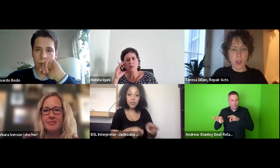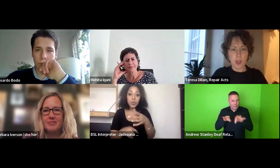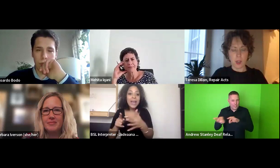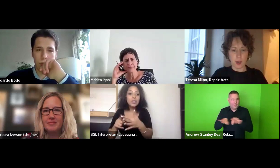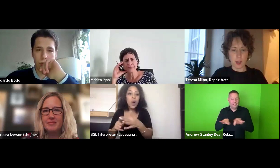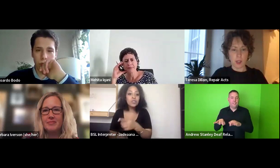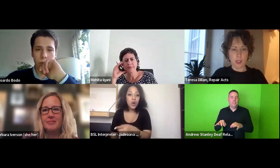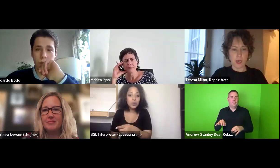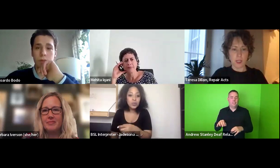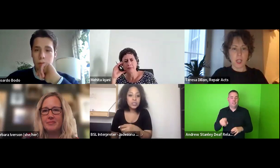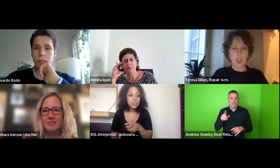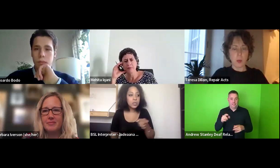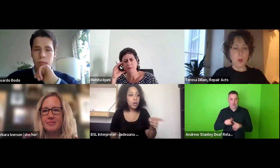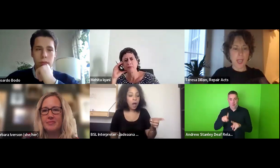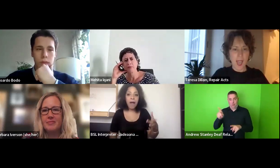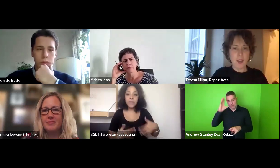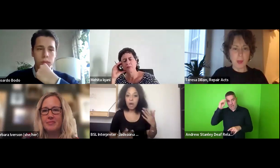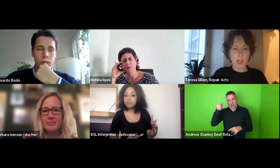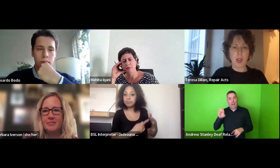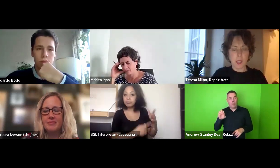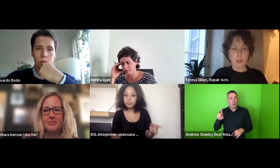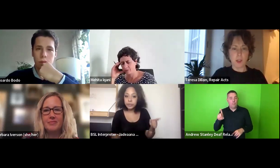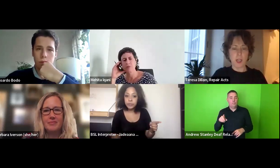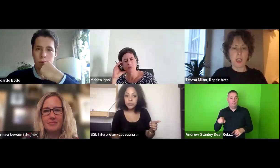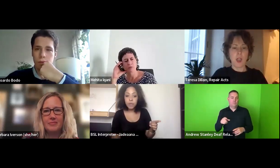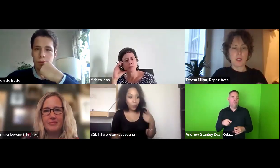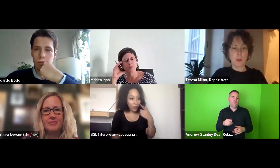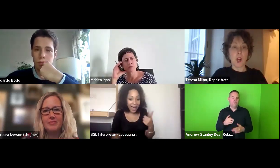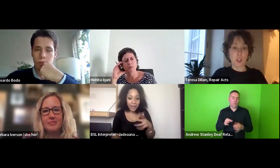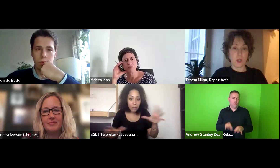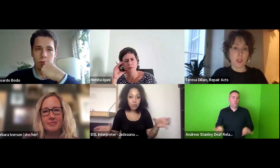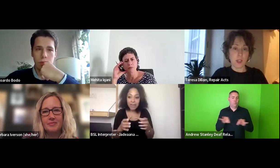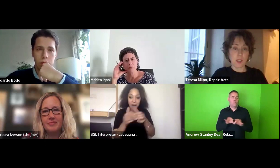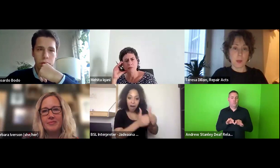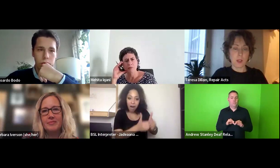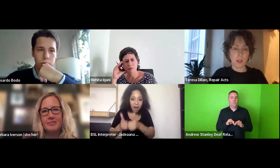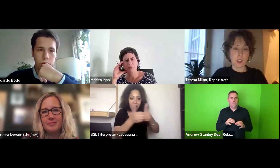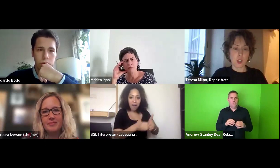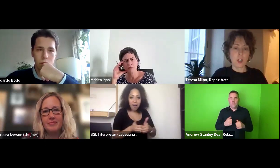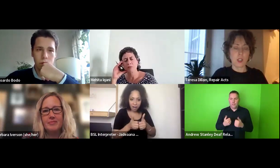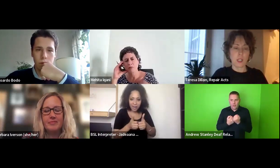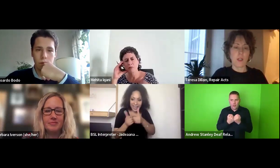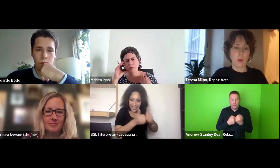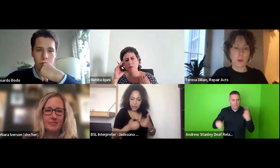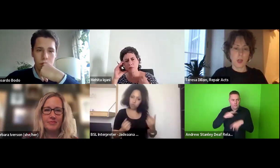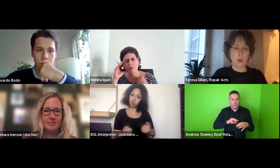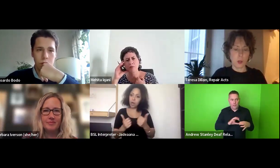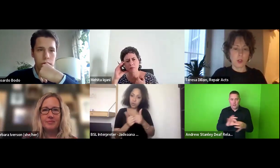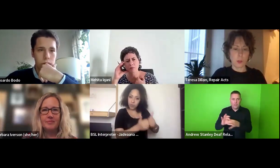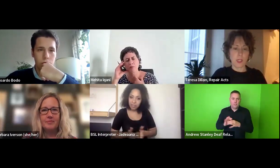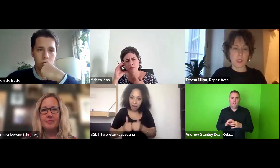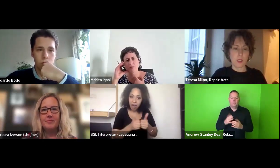you know, vital, I think, in a sense. We can be collectively smarter in a sense about this and stronger together when